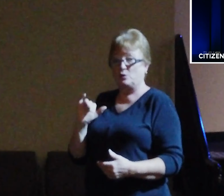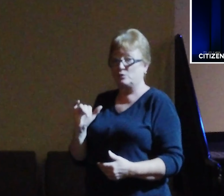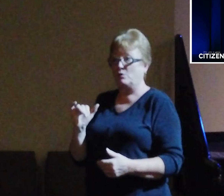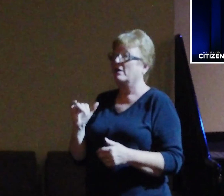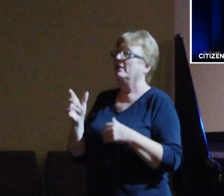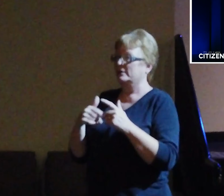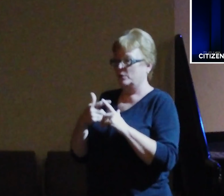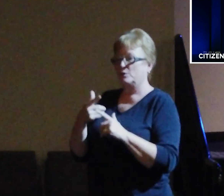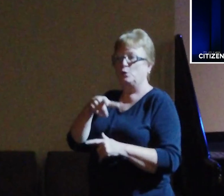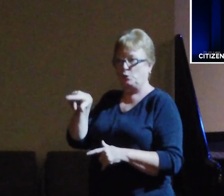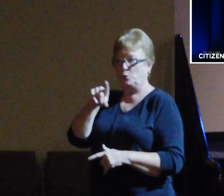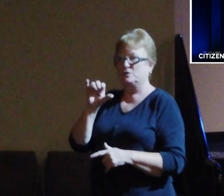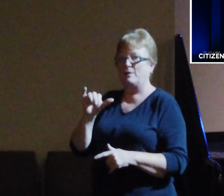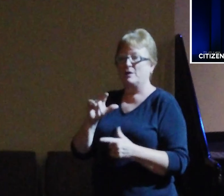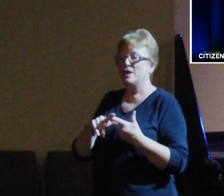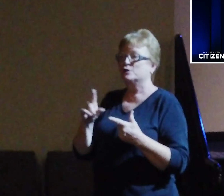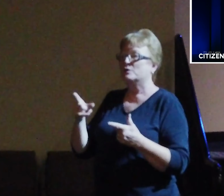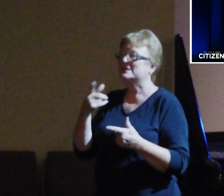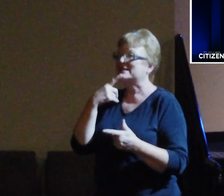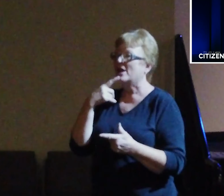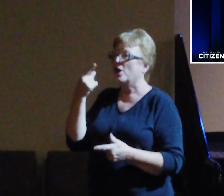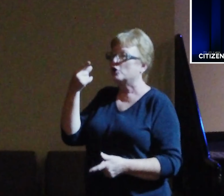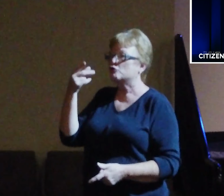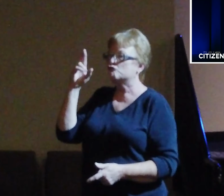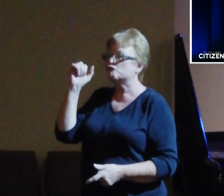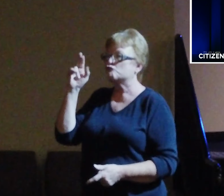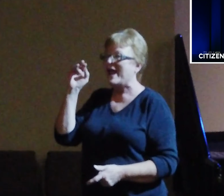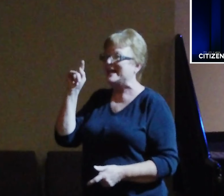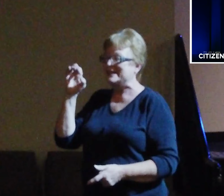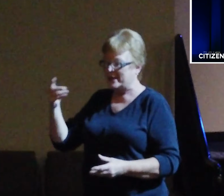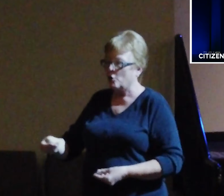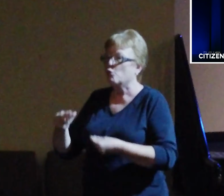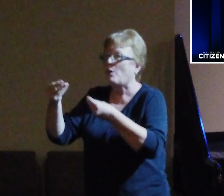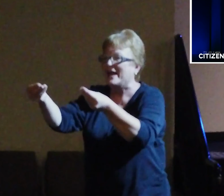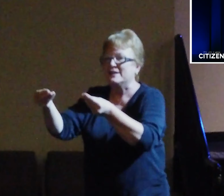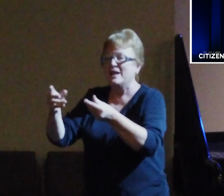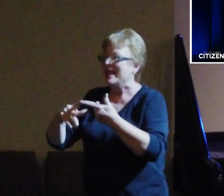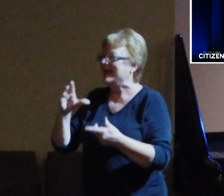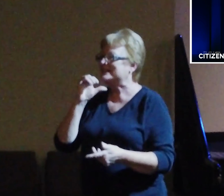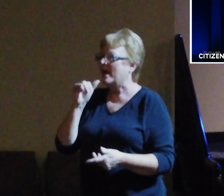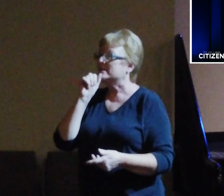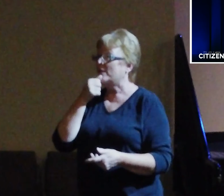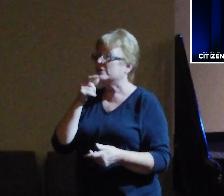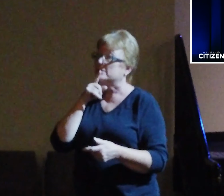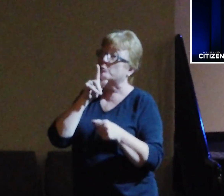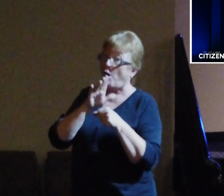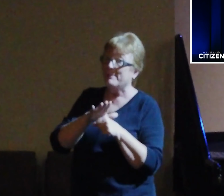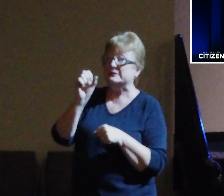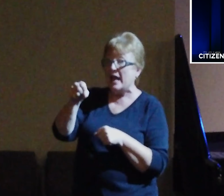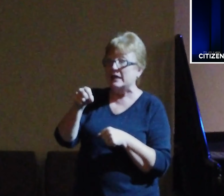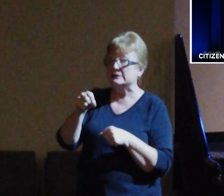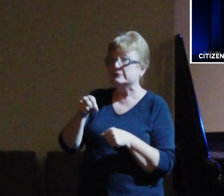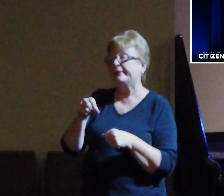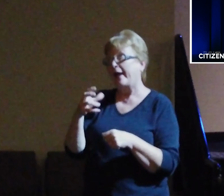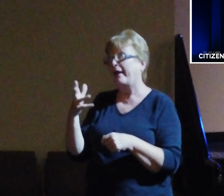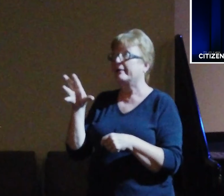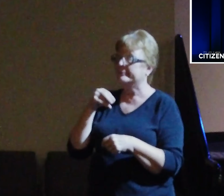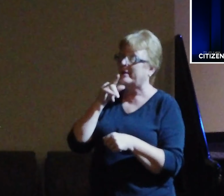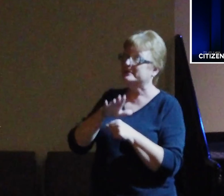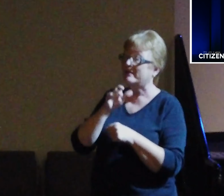the key word in here is granted. Suffering is not just something that we are promised, that we have to merely endure.